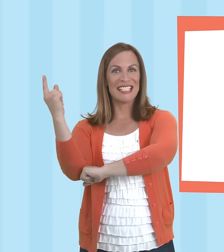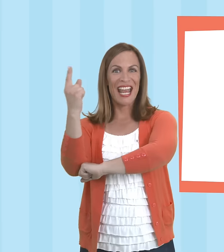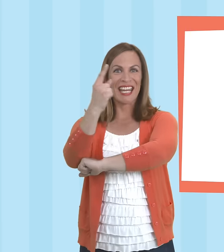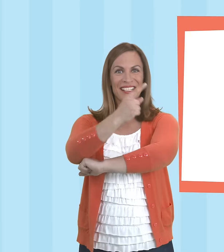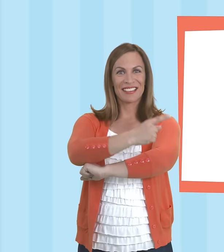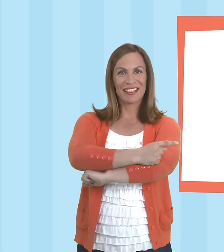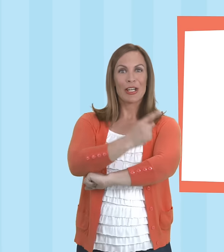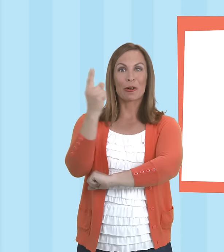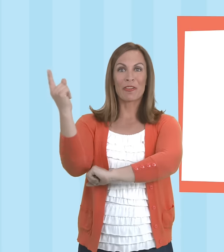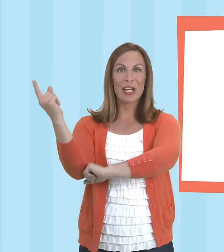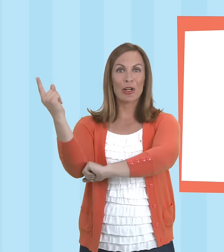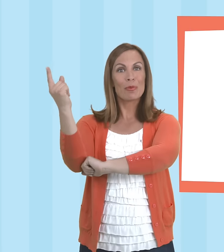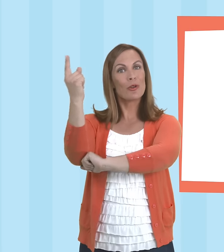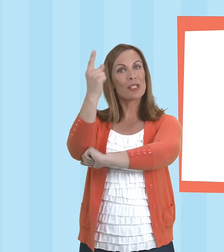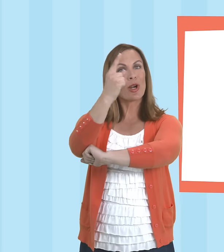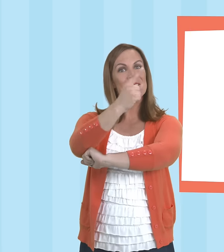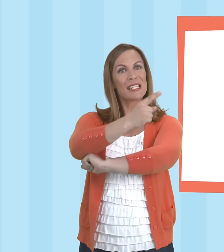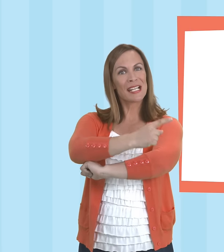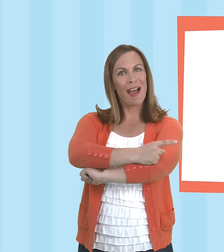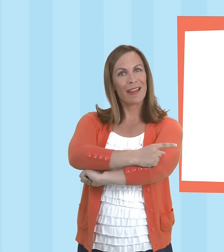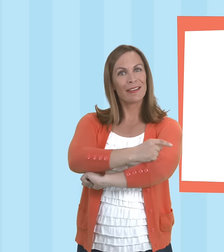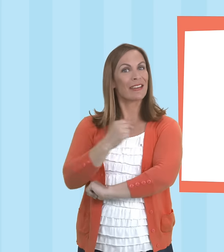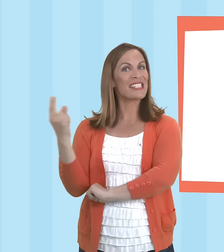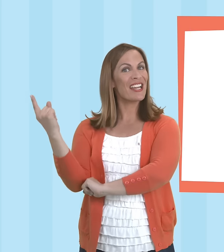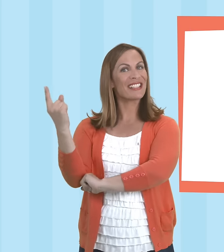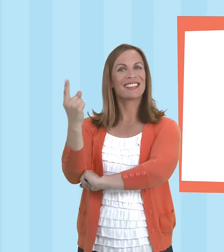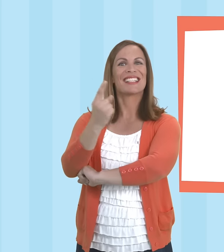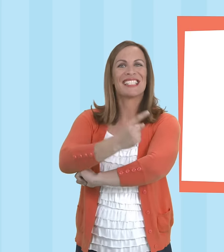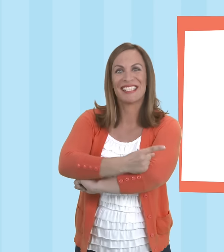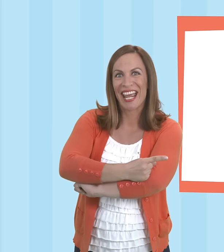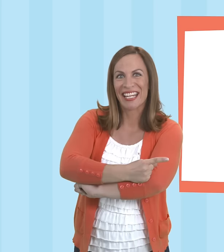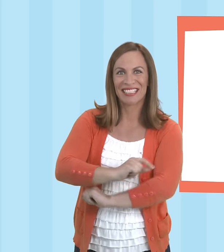Day. Your finger moves across the sky like the sun. Day.